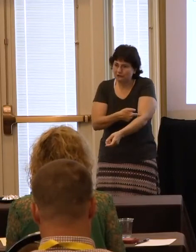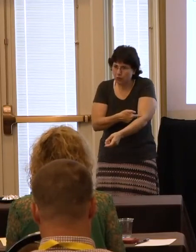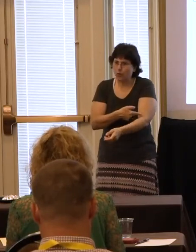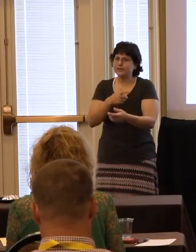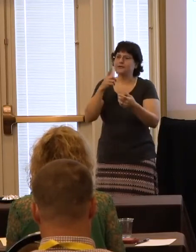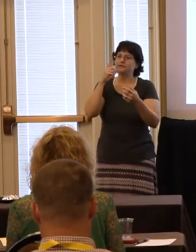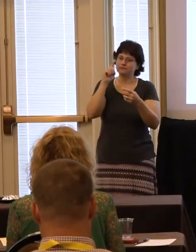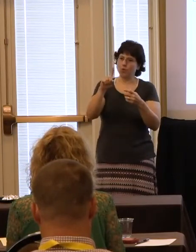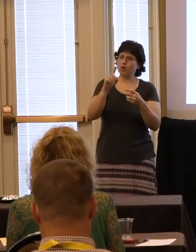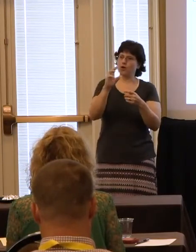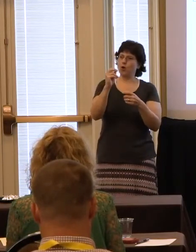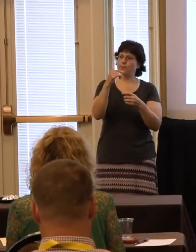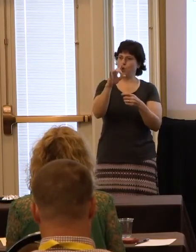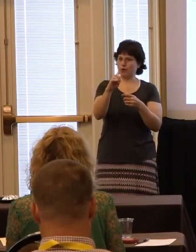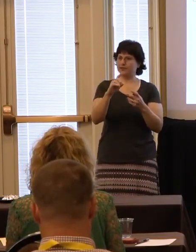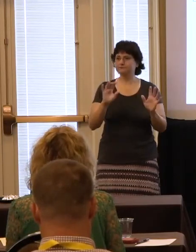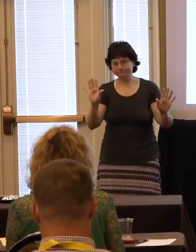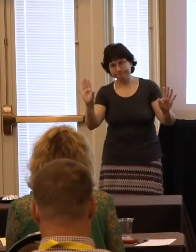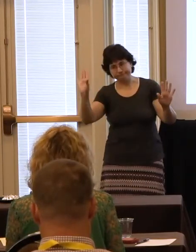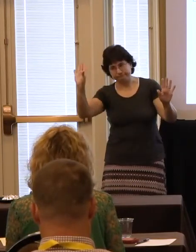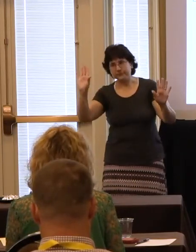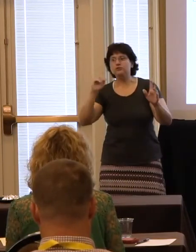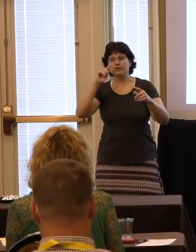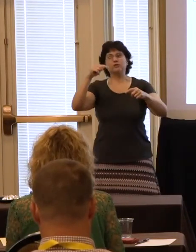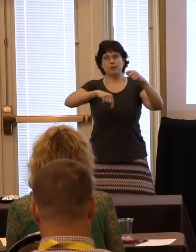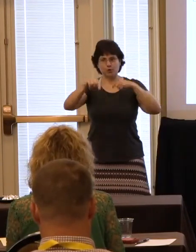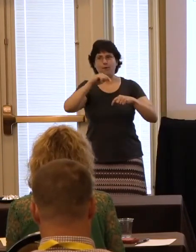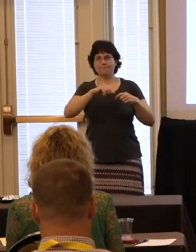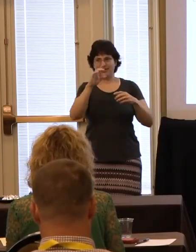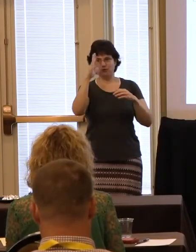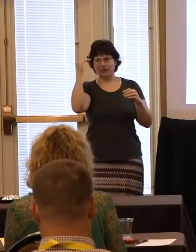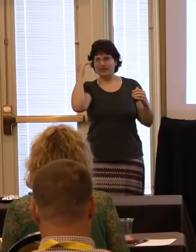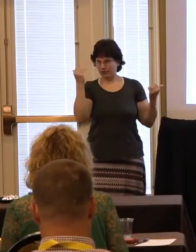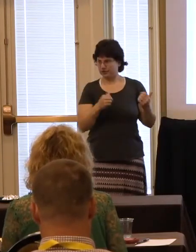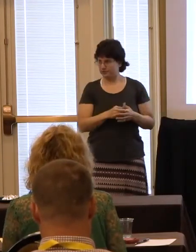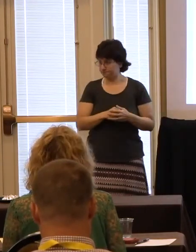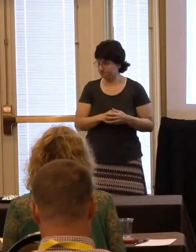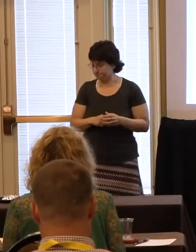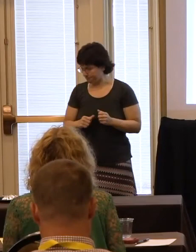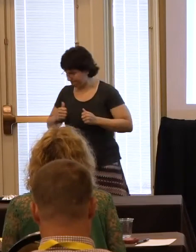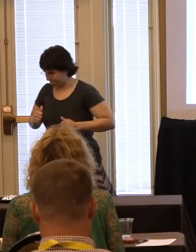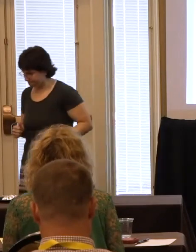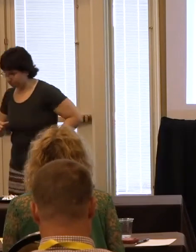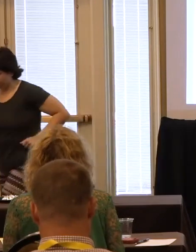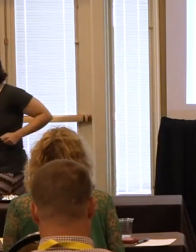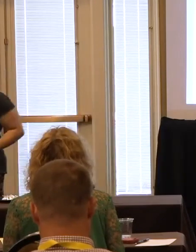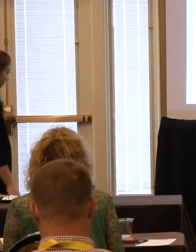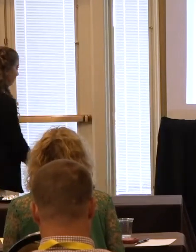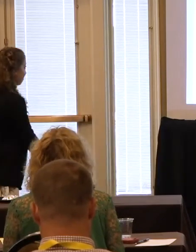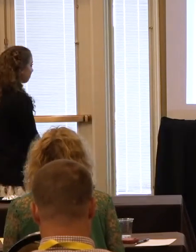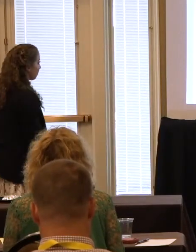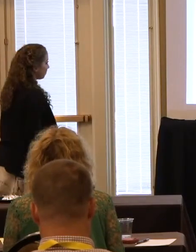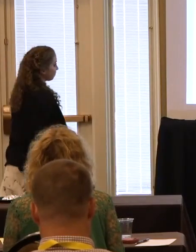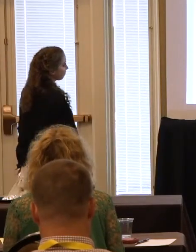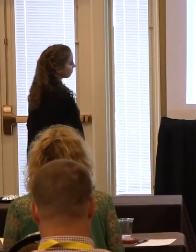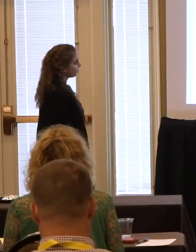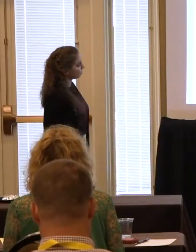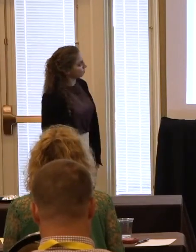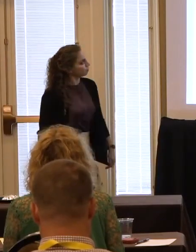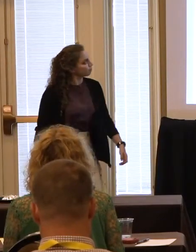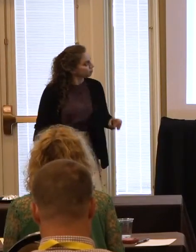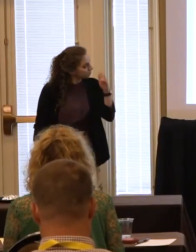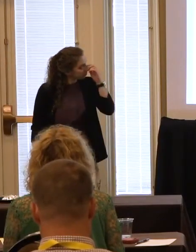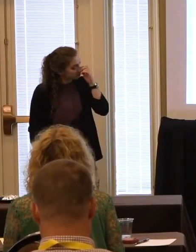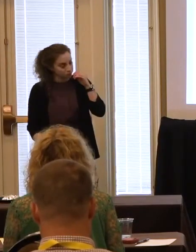epidemic. But anyway, so that's why I'm going back to the Netherlands. So this is what was going on in the Netherlands. So